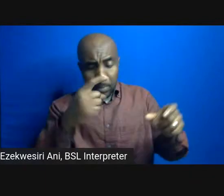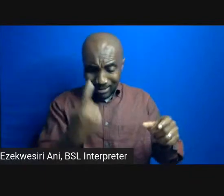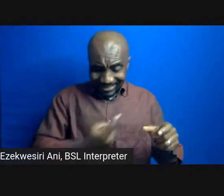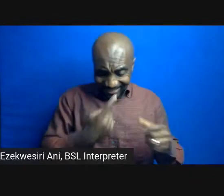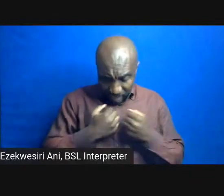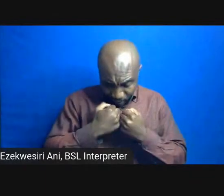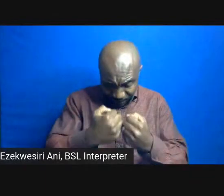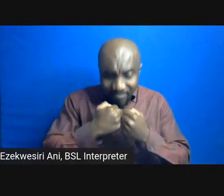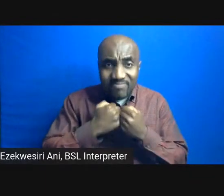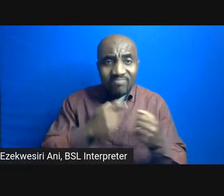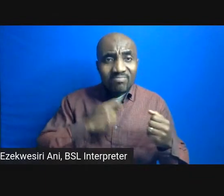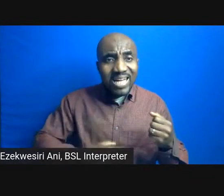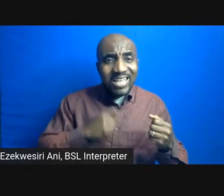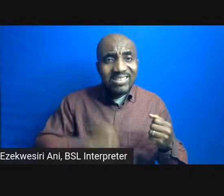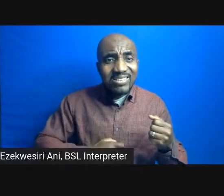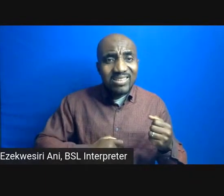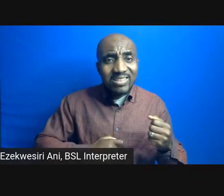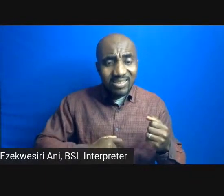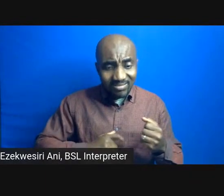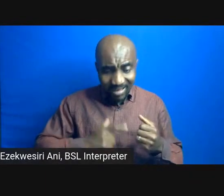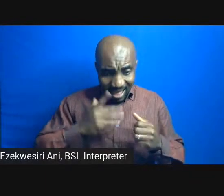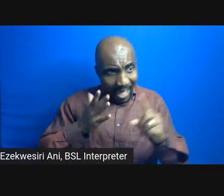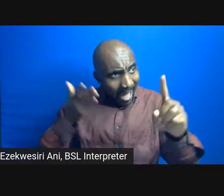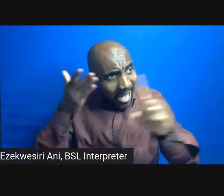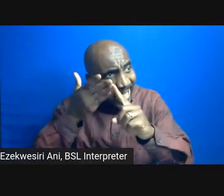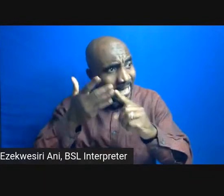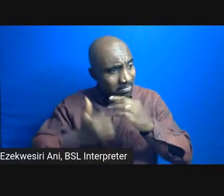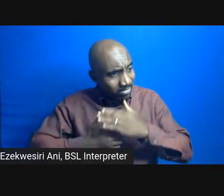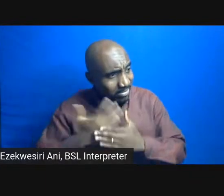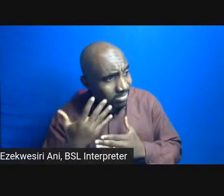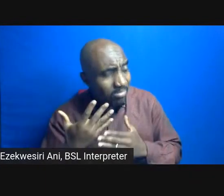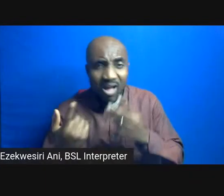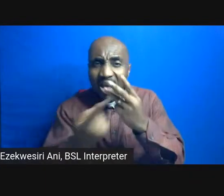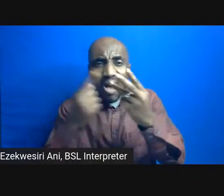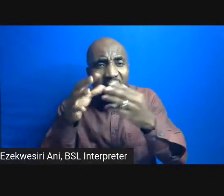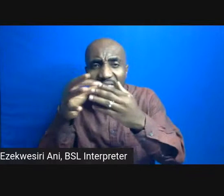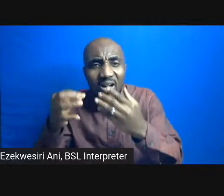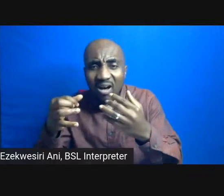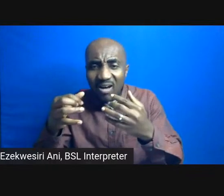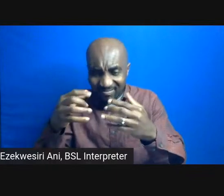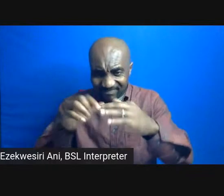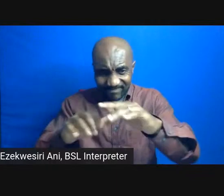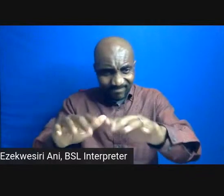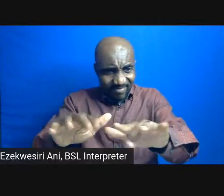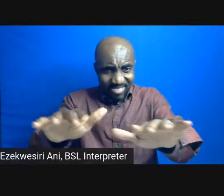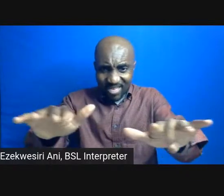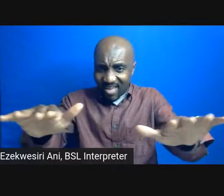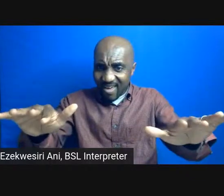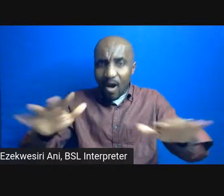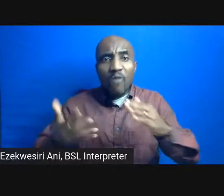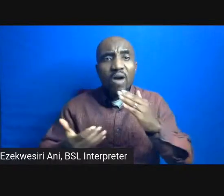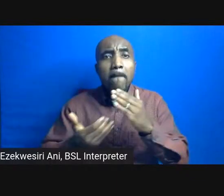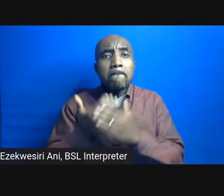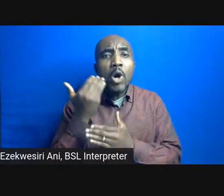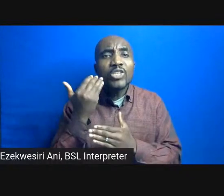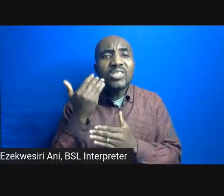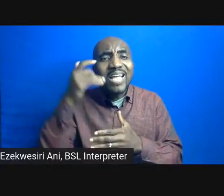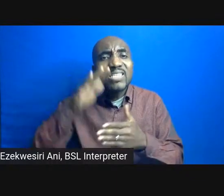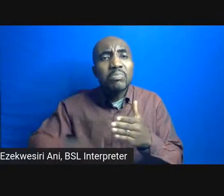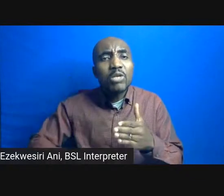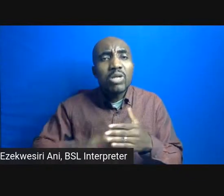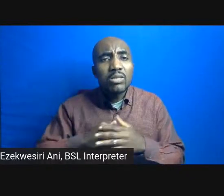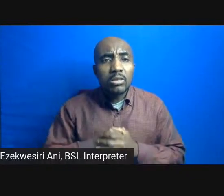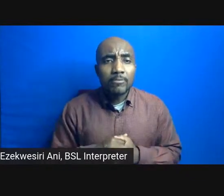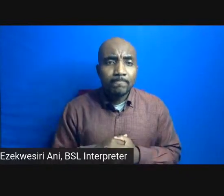in aspirations of self, and so many other aspects of our modern experience. In